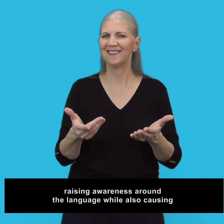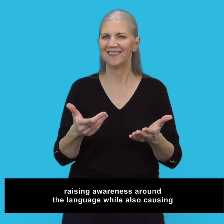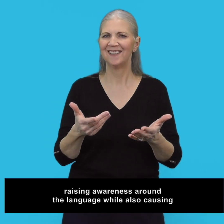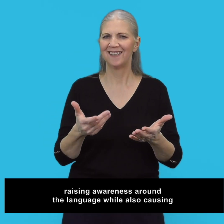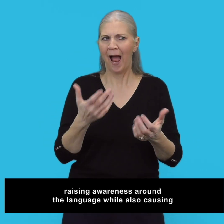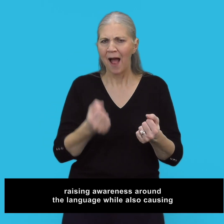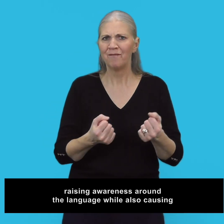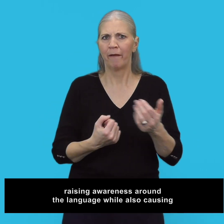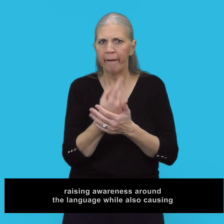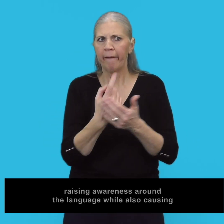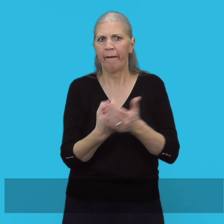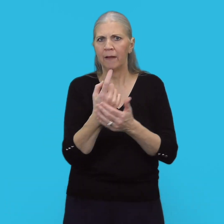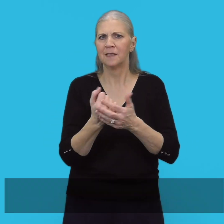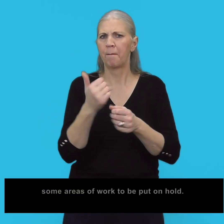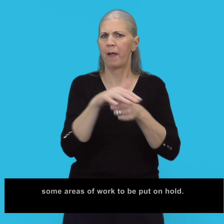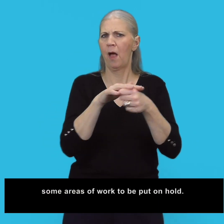work to be put on hold.